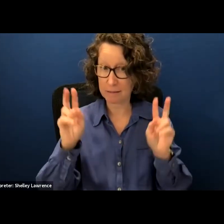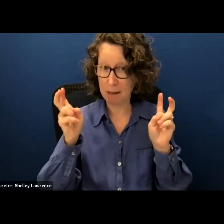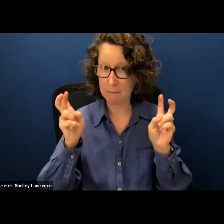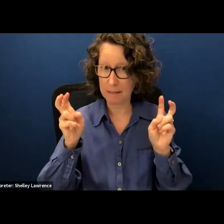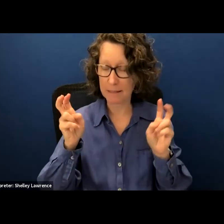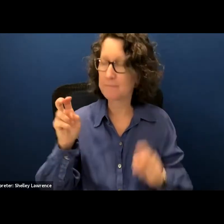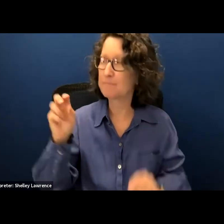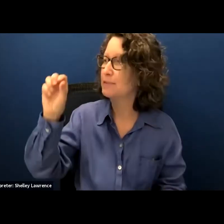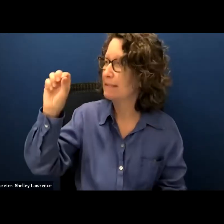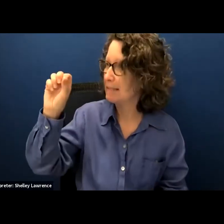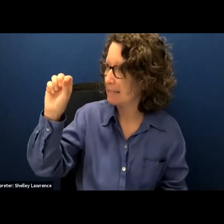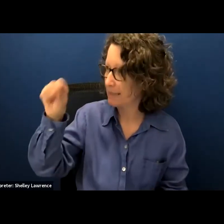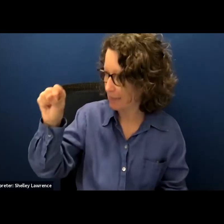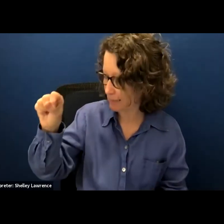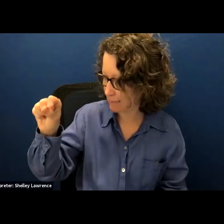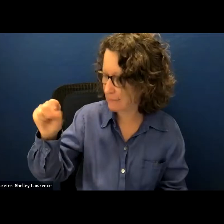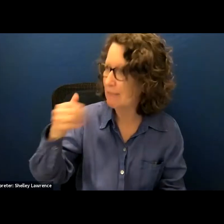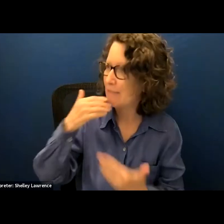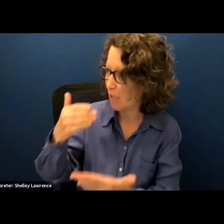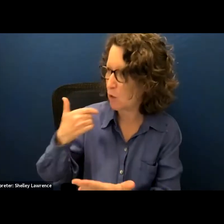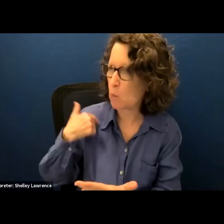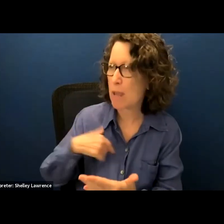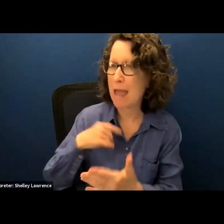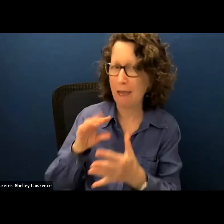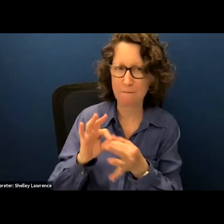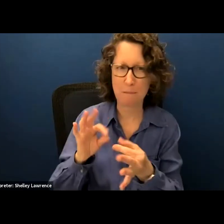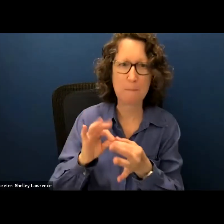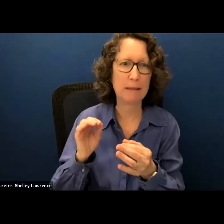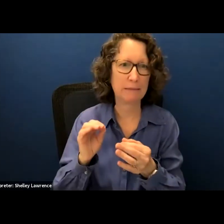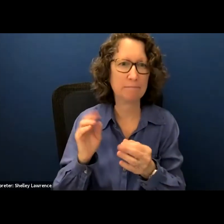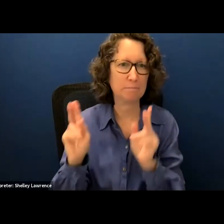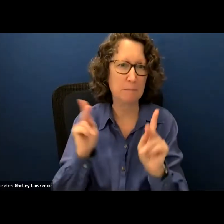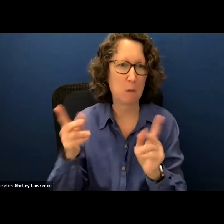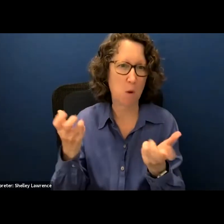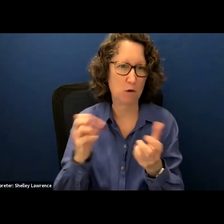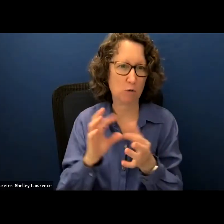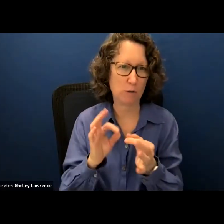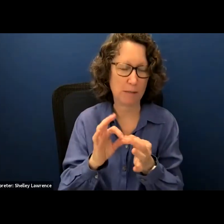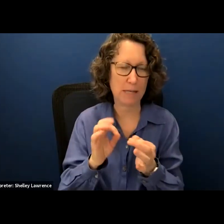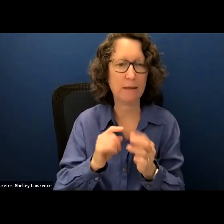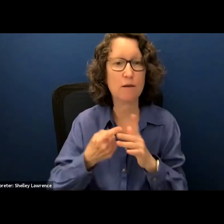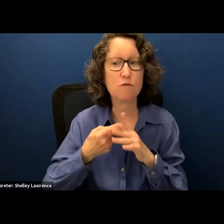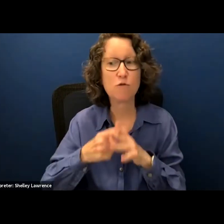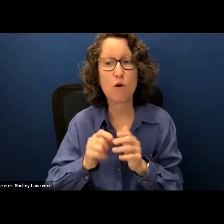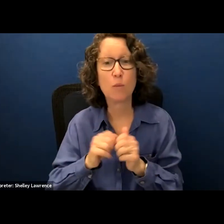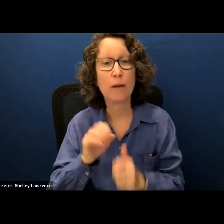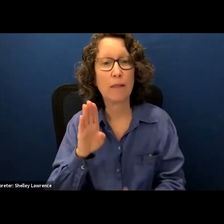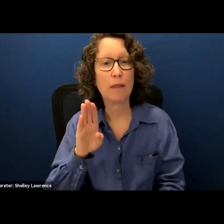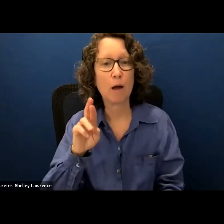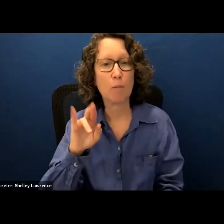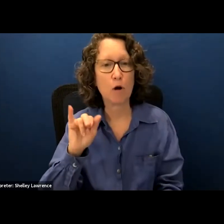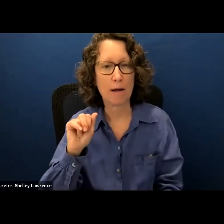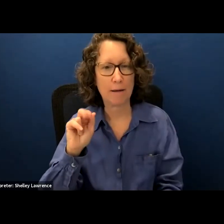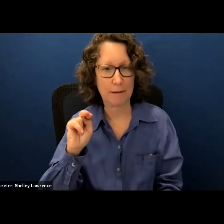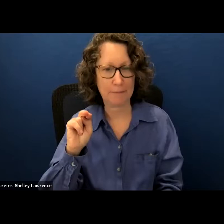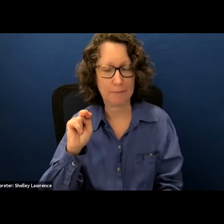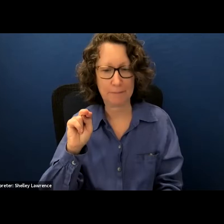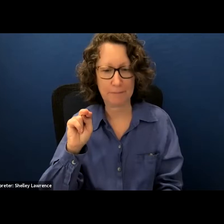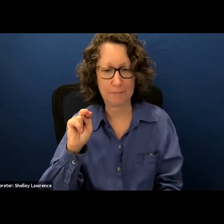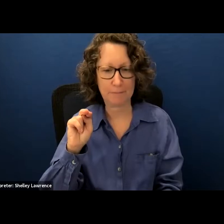Thank you, President Munoz. We do have public comment on this item. I will begin with Brian.